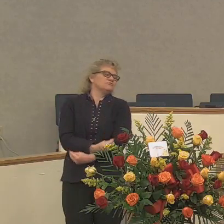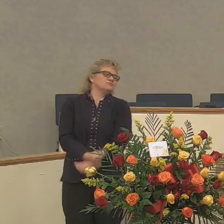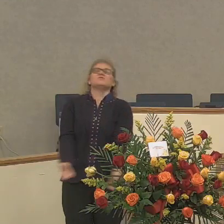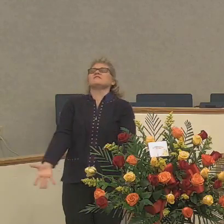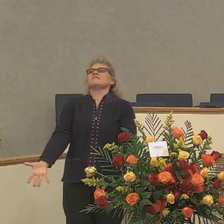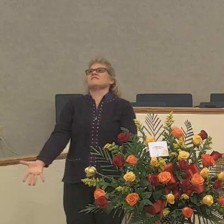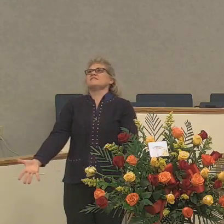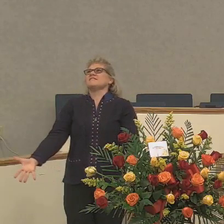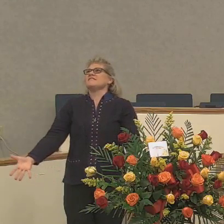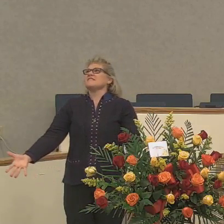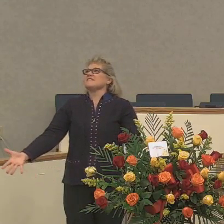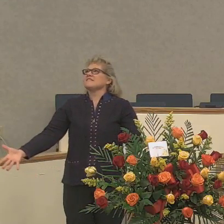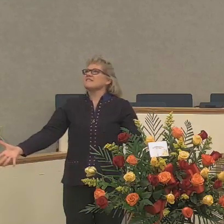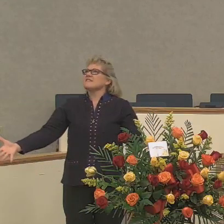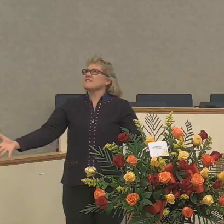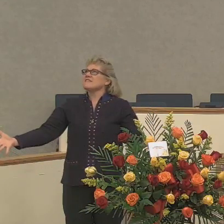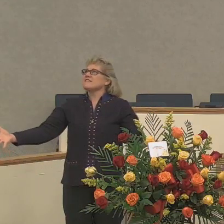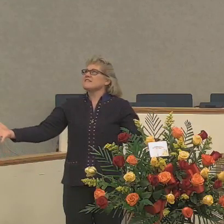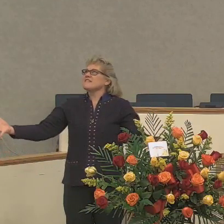to dread.